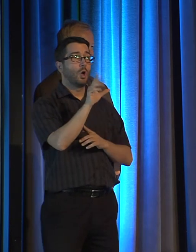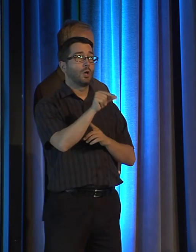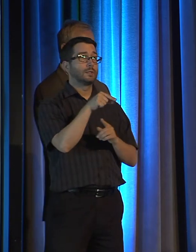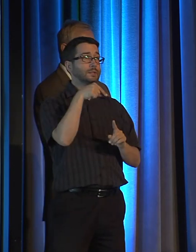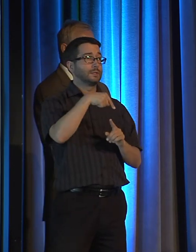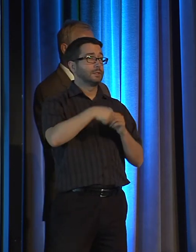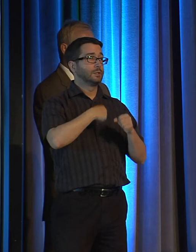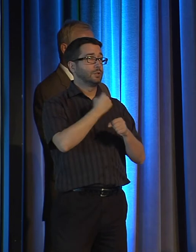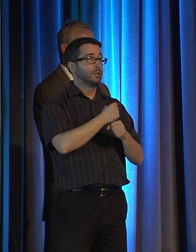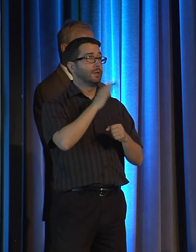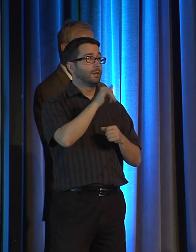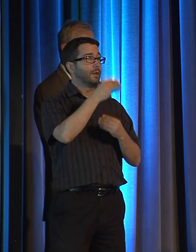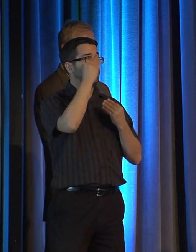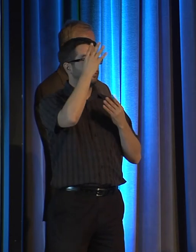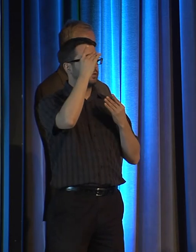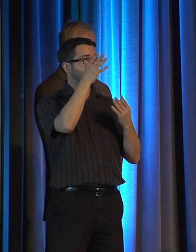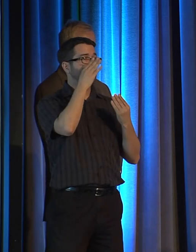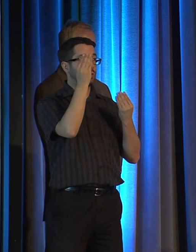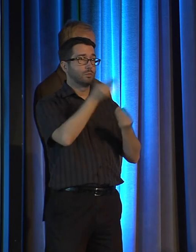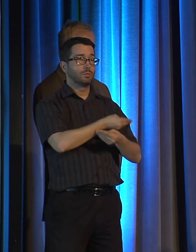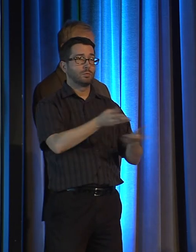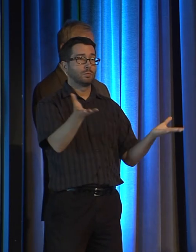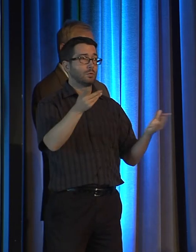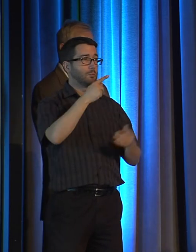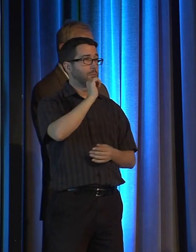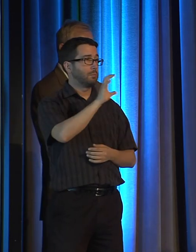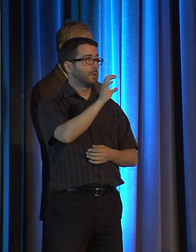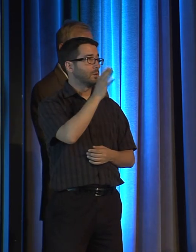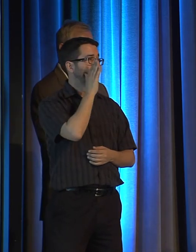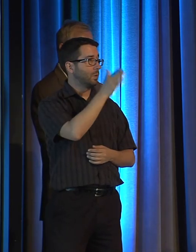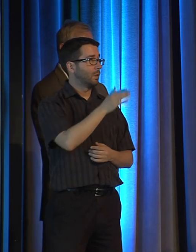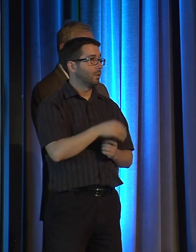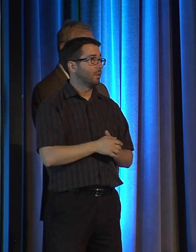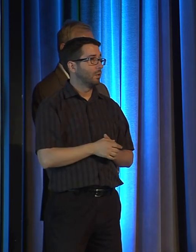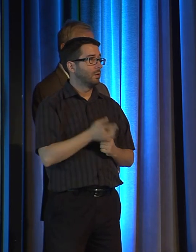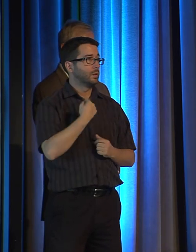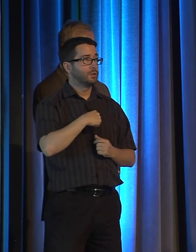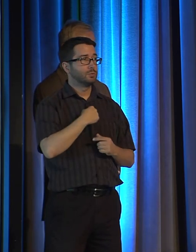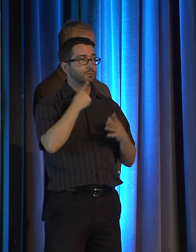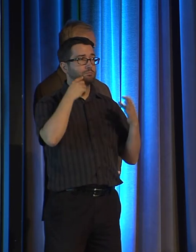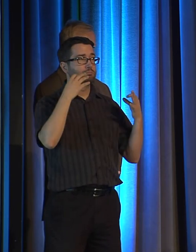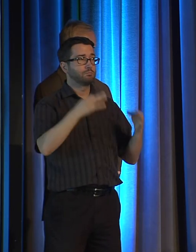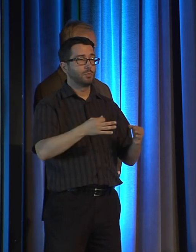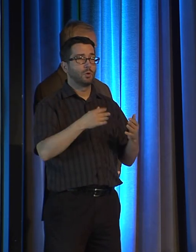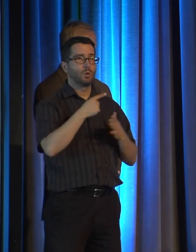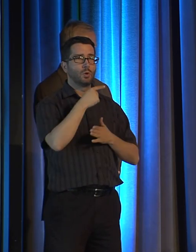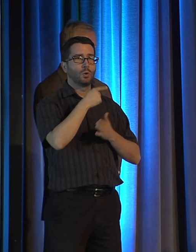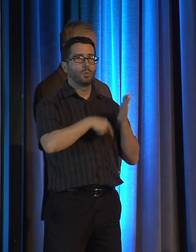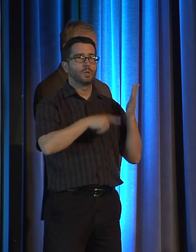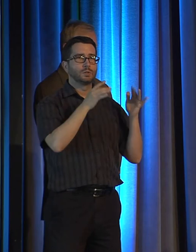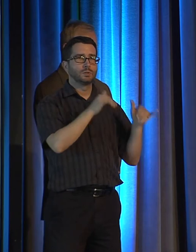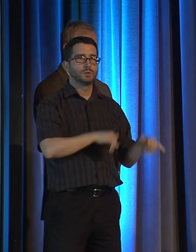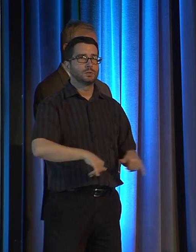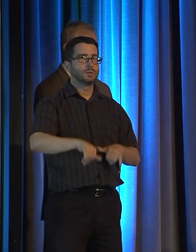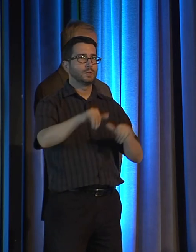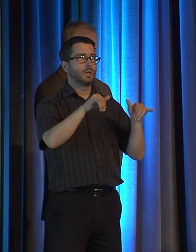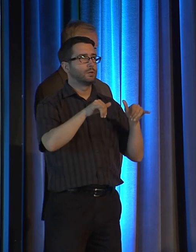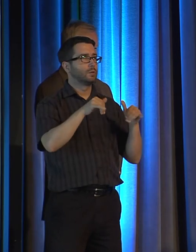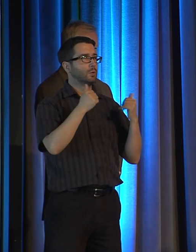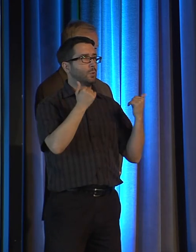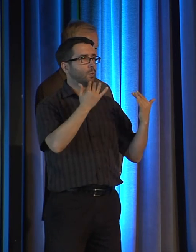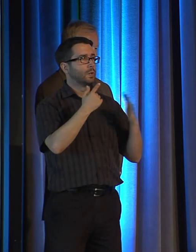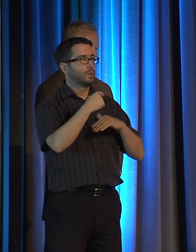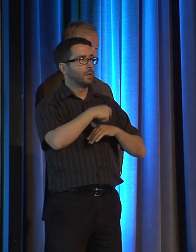information will be available for everybody to see, because we will have determined what are the standardized wait